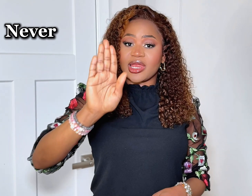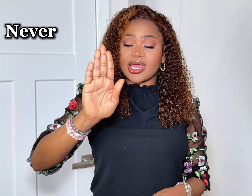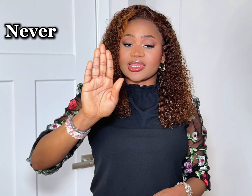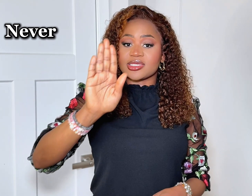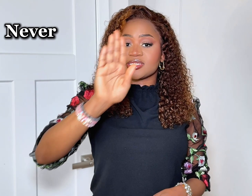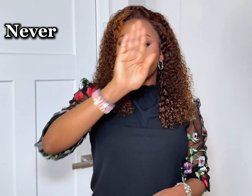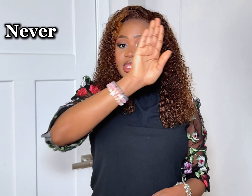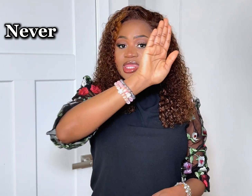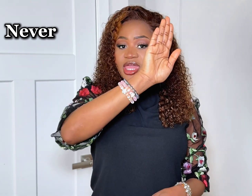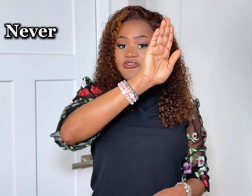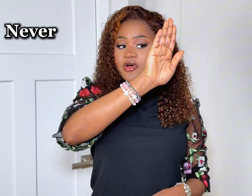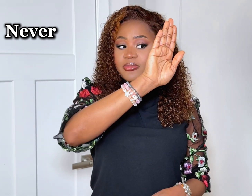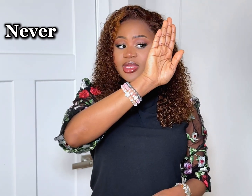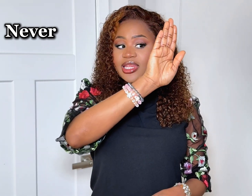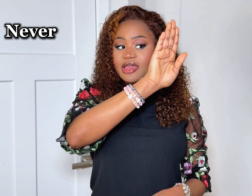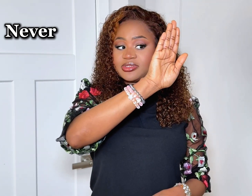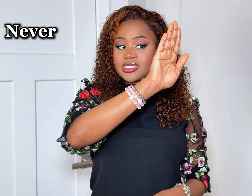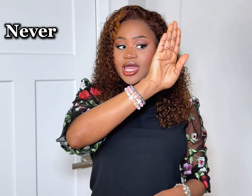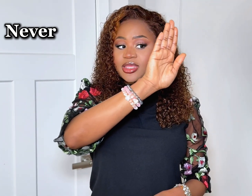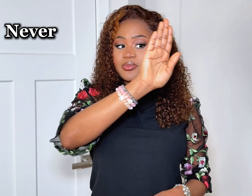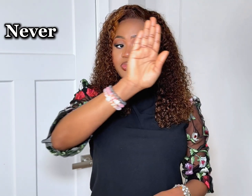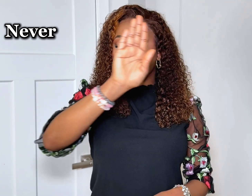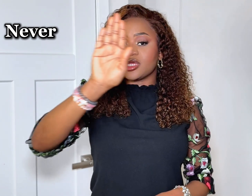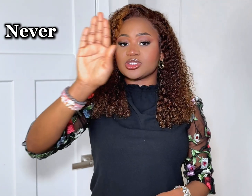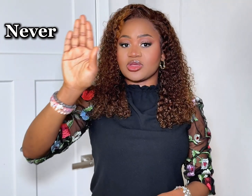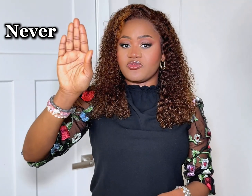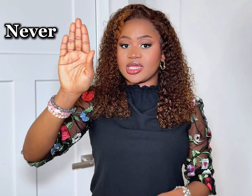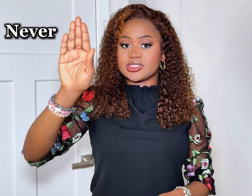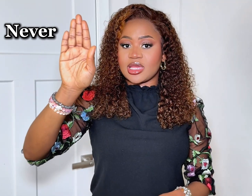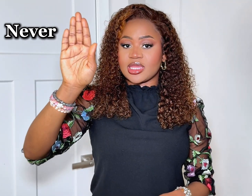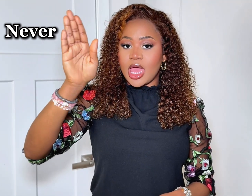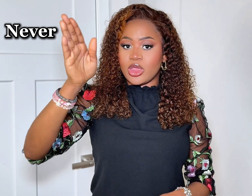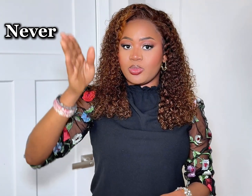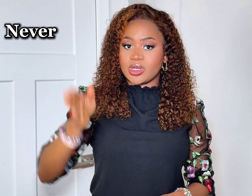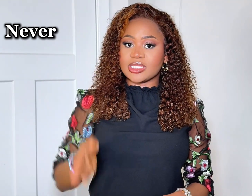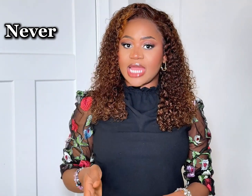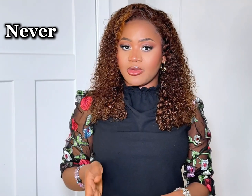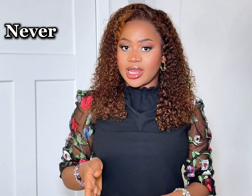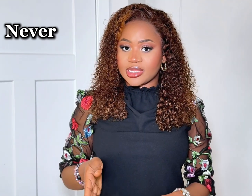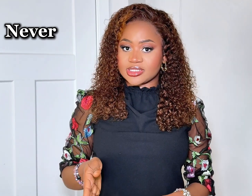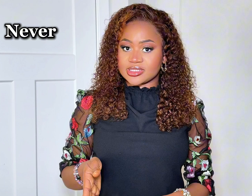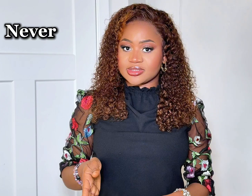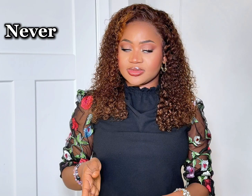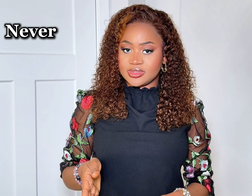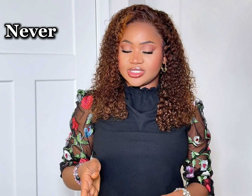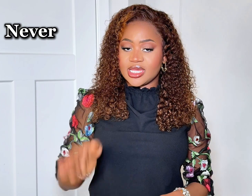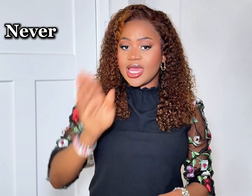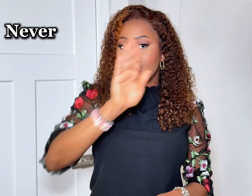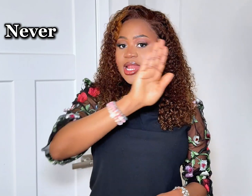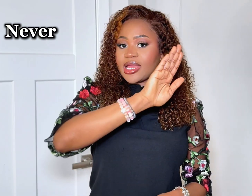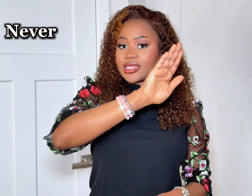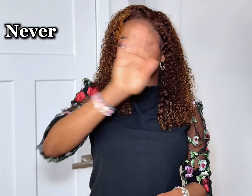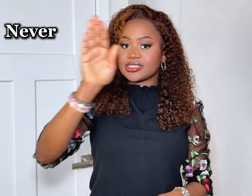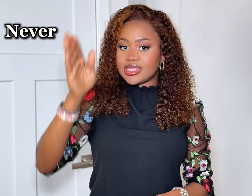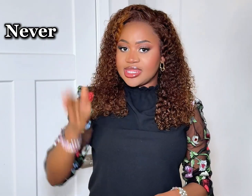like this. Take it from the left side, bring it to the right side, and you put it down like this. You see? Like this.